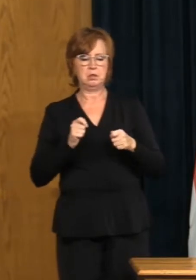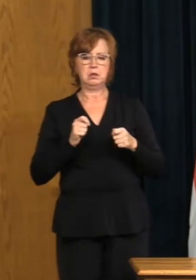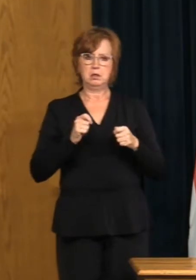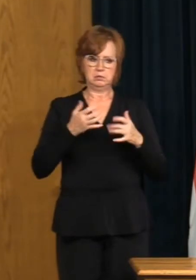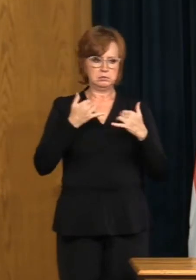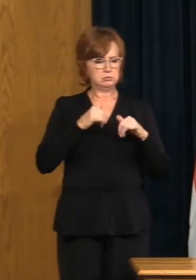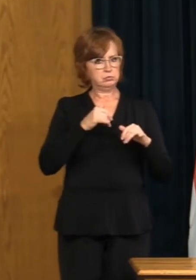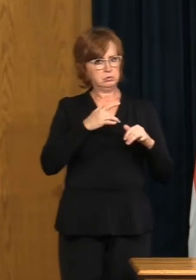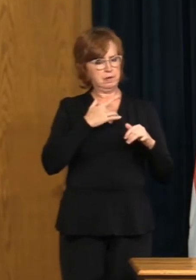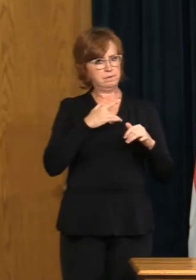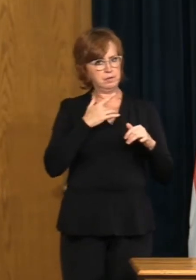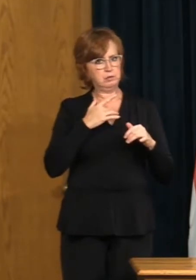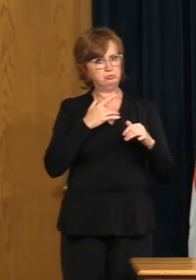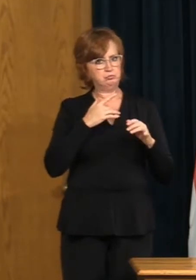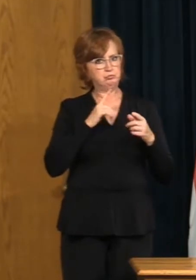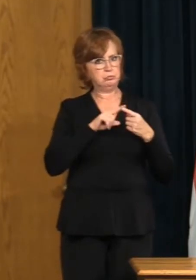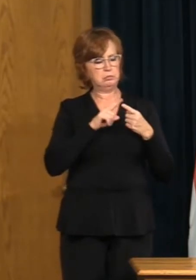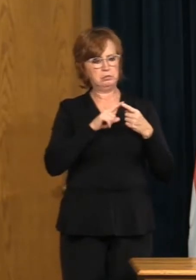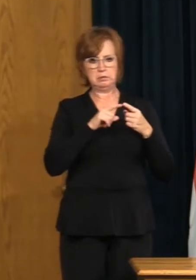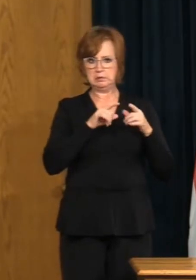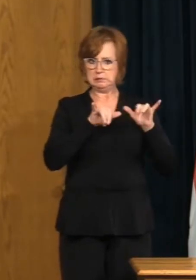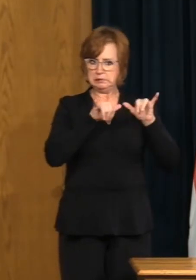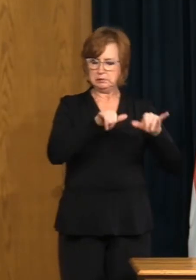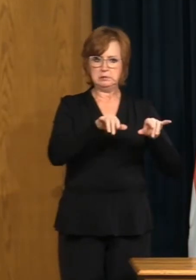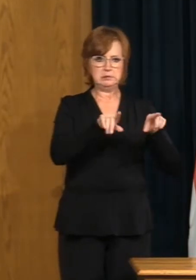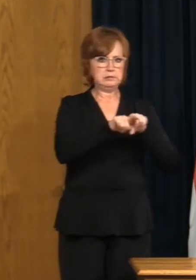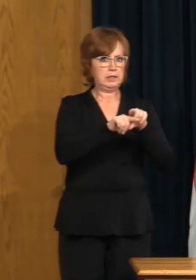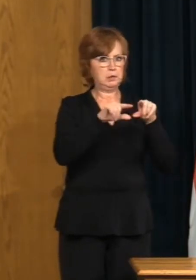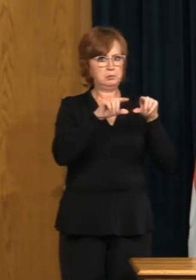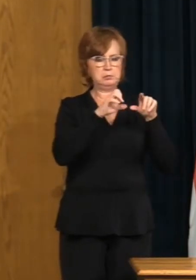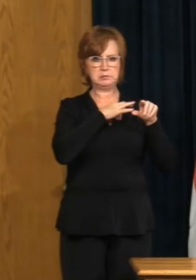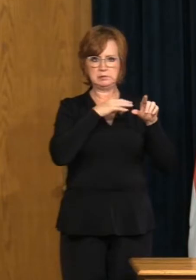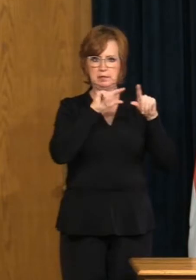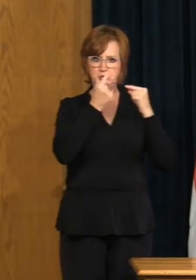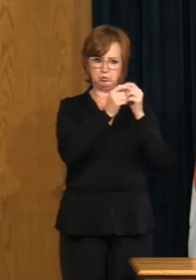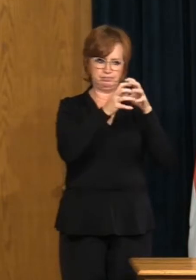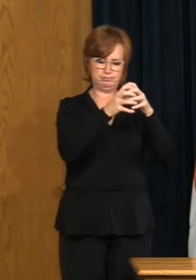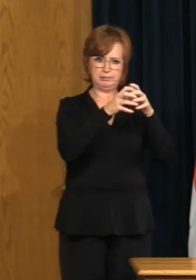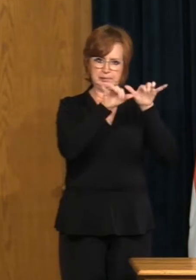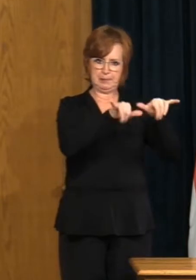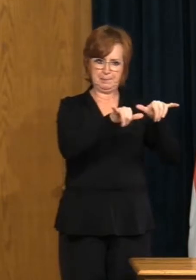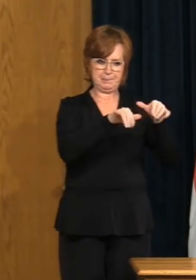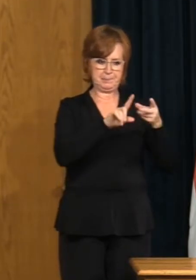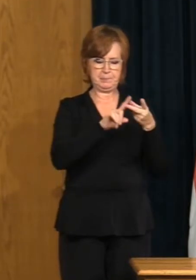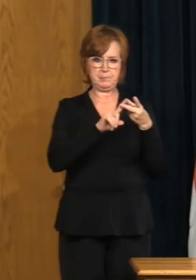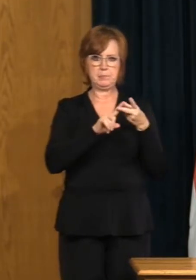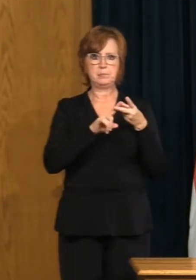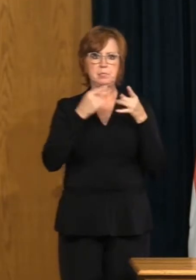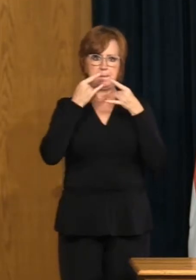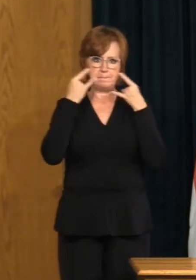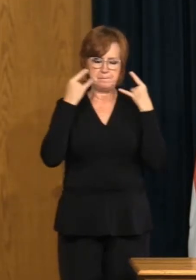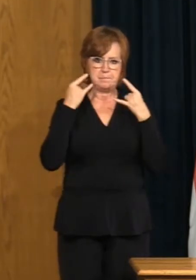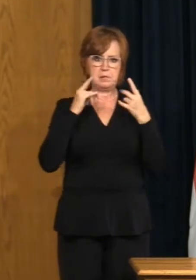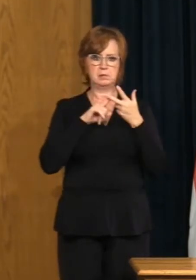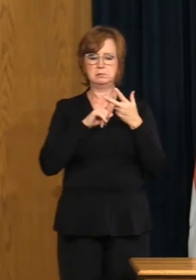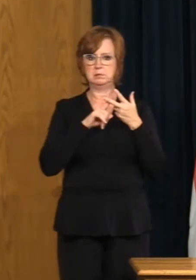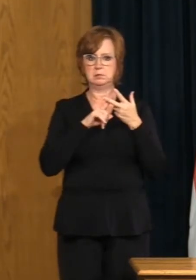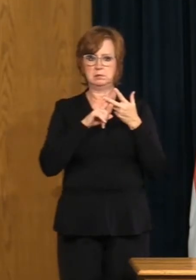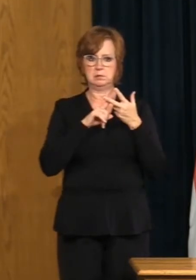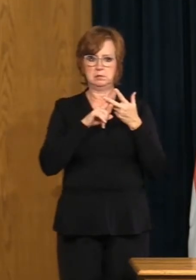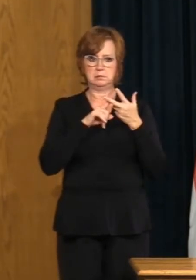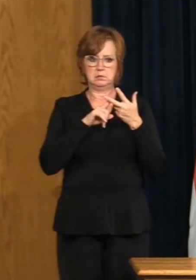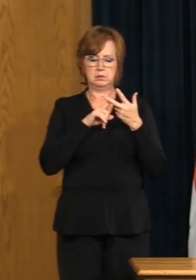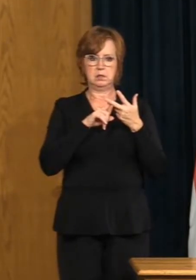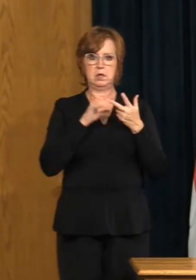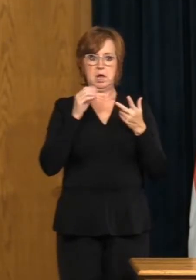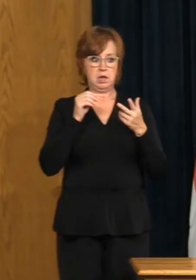screening and cohorting and other measures to minimize the importation of COVID and for a quick assessment with public